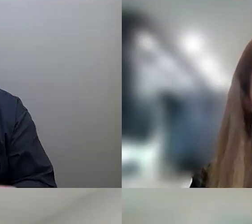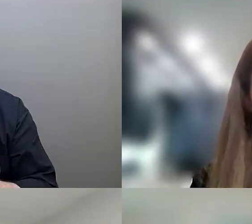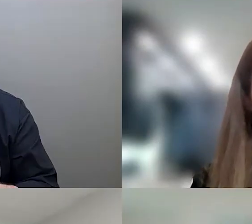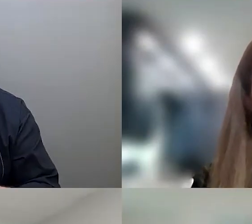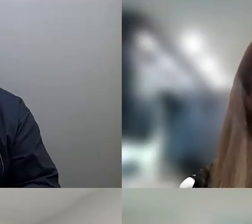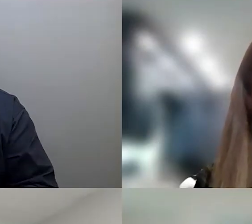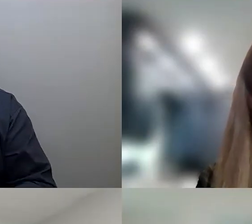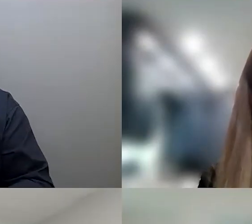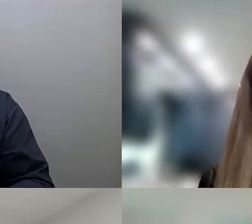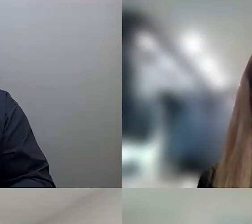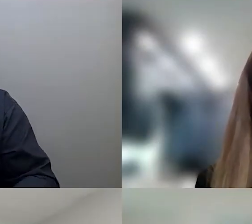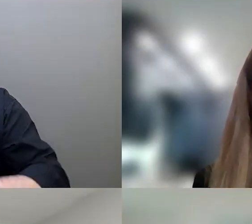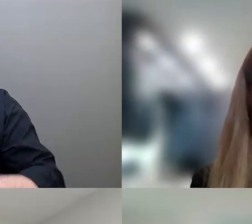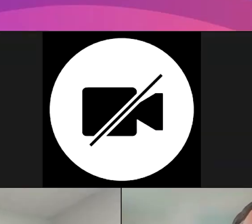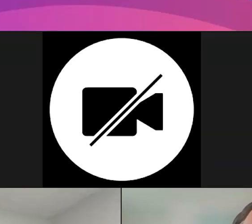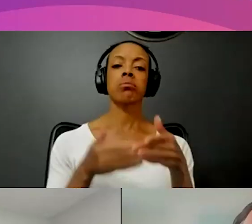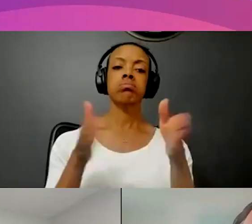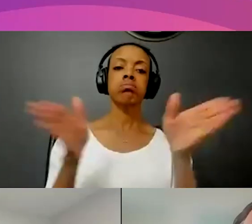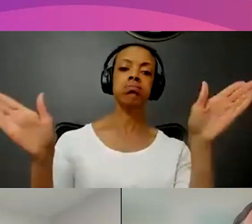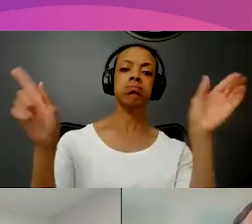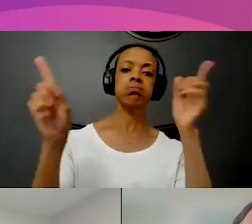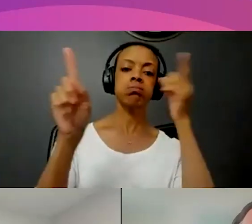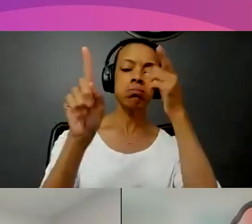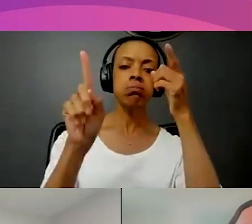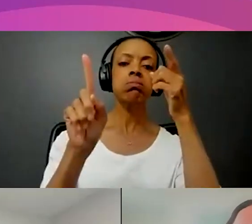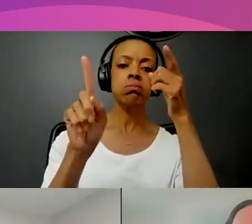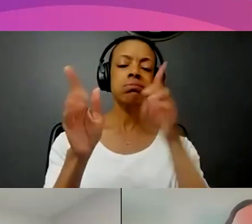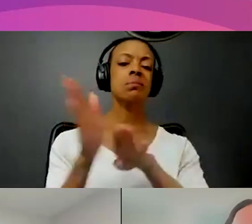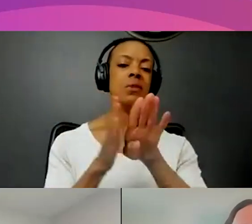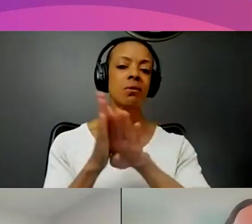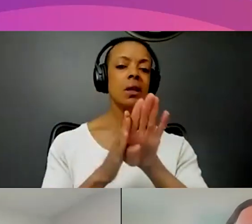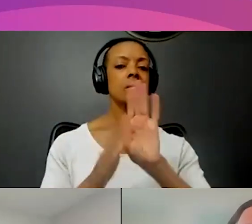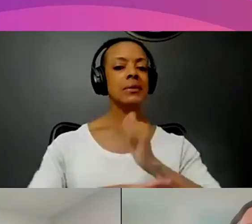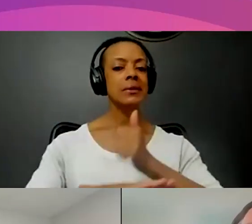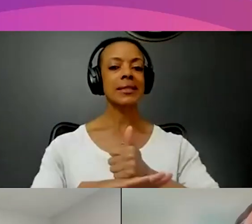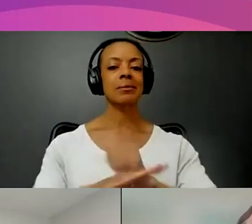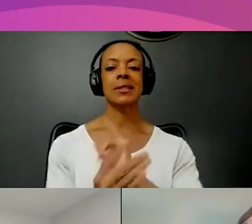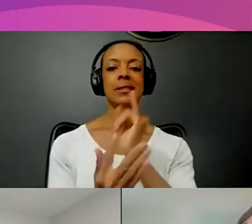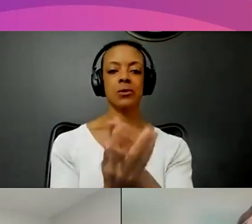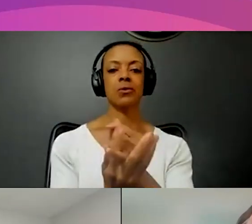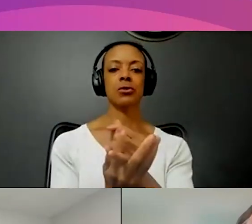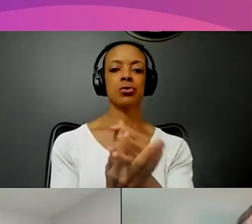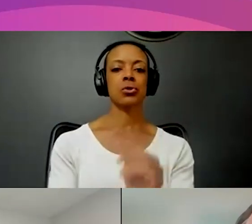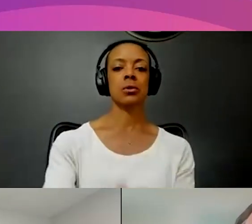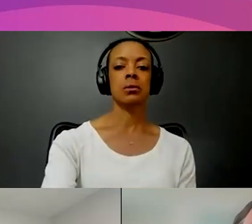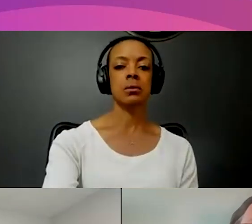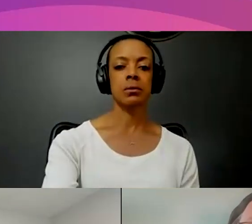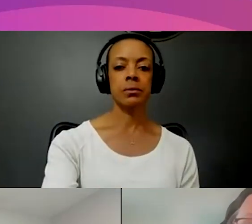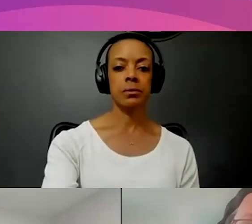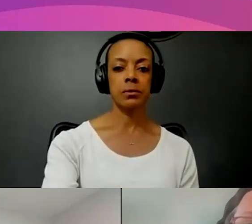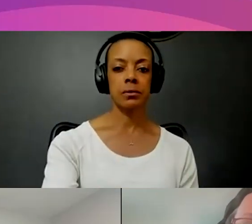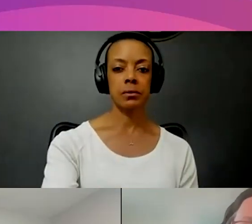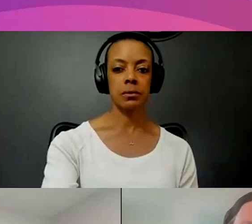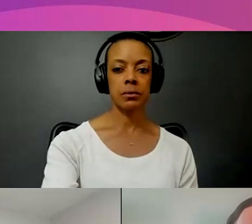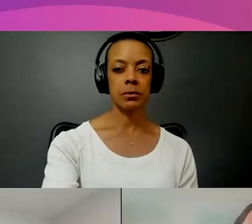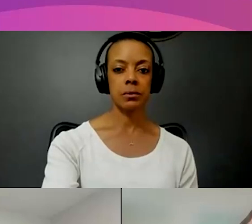part of this broader initiative, we developed and implemented an intervention, and we tested it, and we're in the